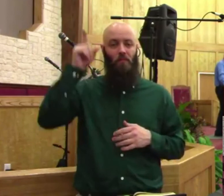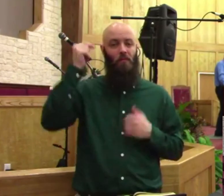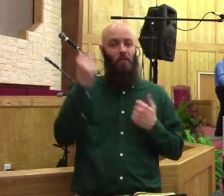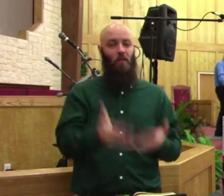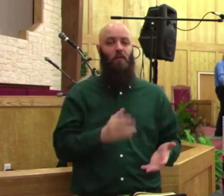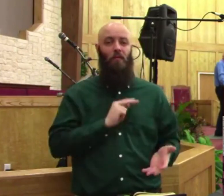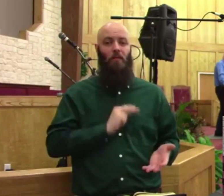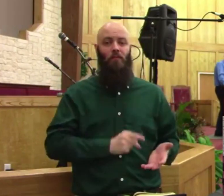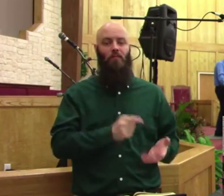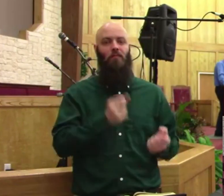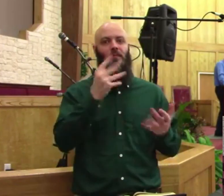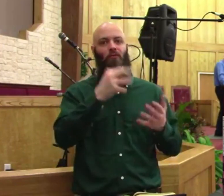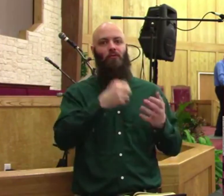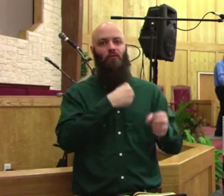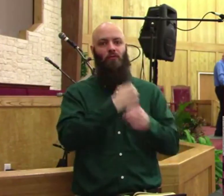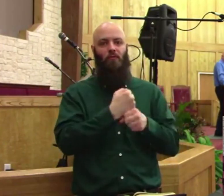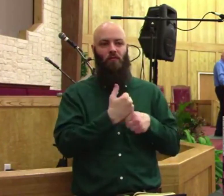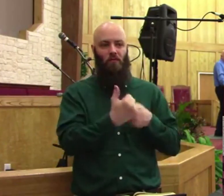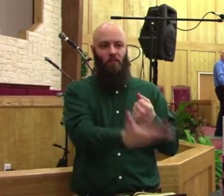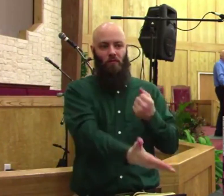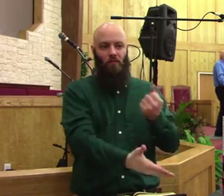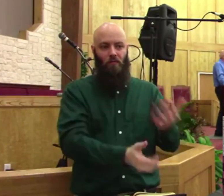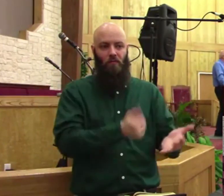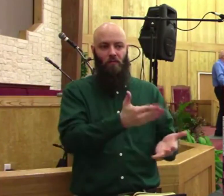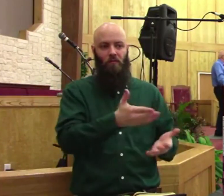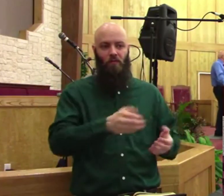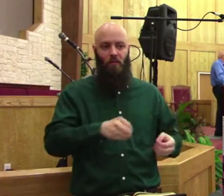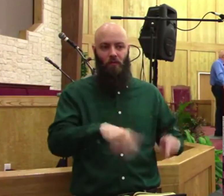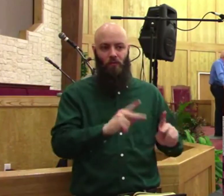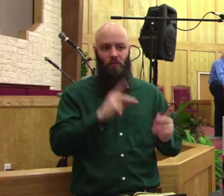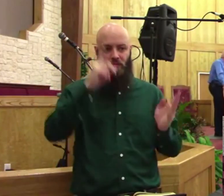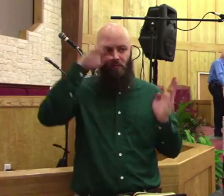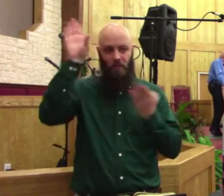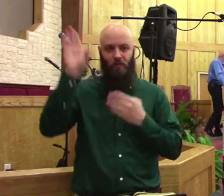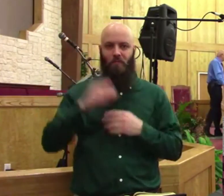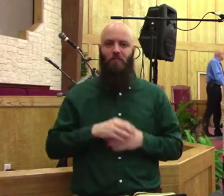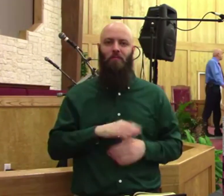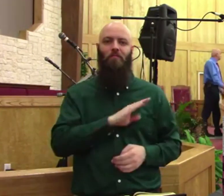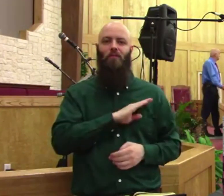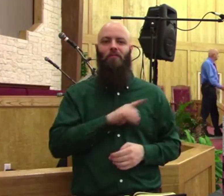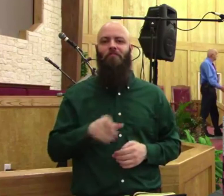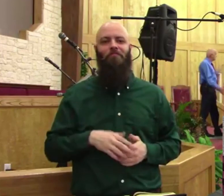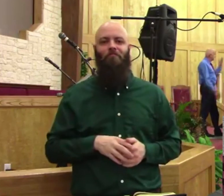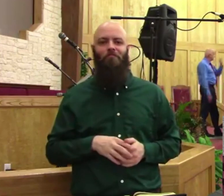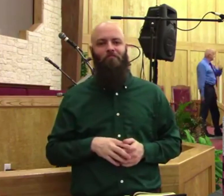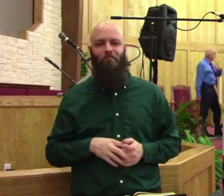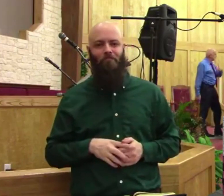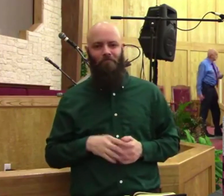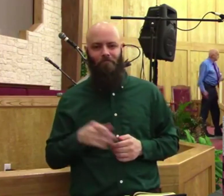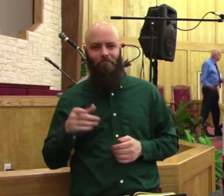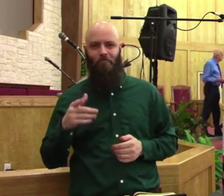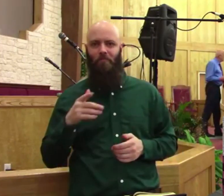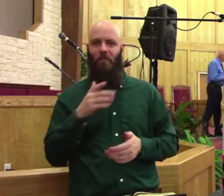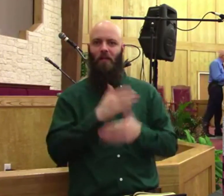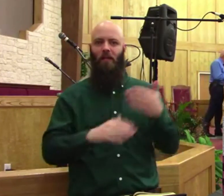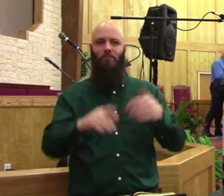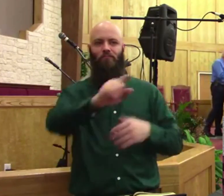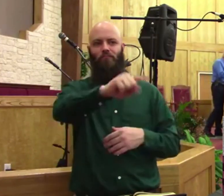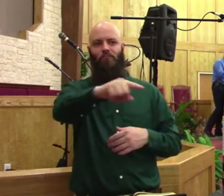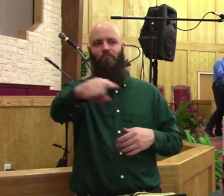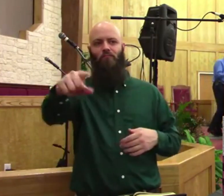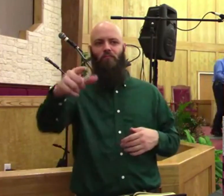to repent. And Belshazzar, as it comes to him and the handwriting comes on the wall, as